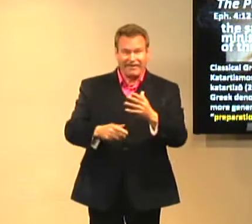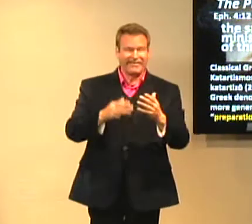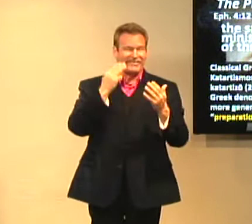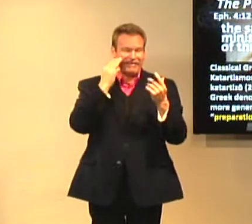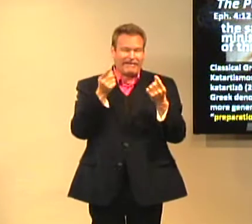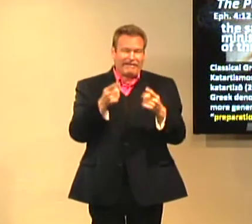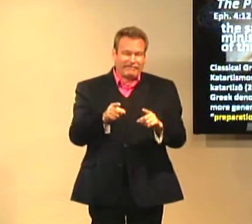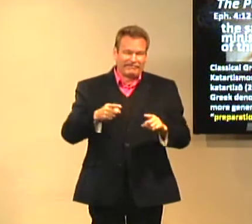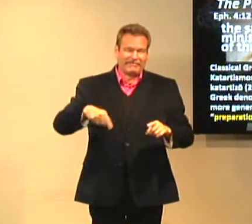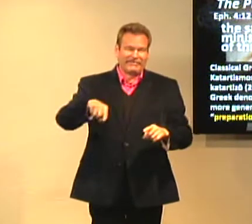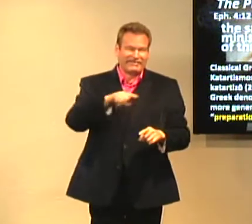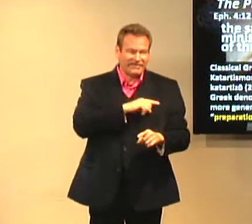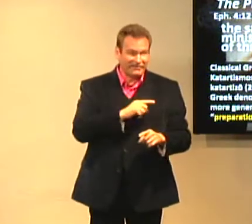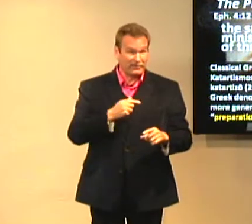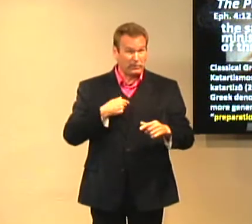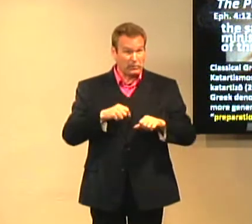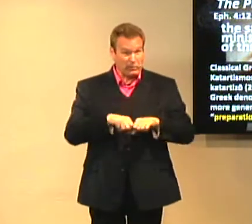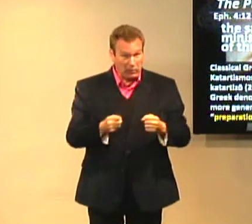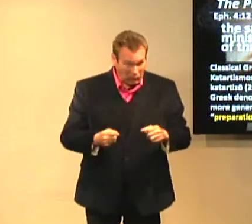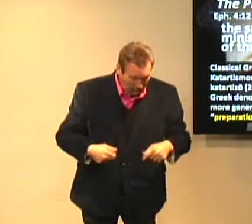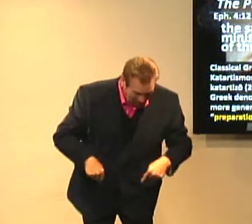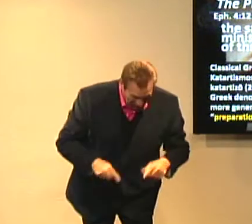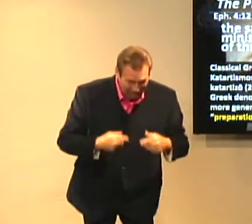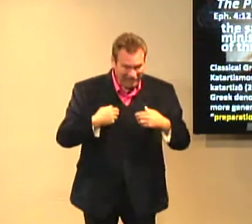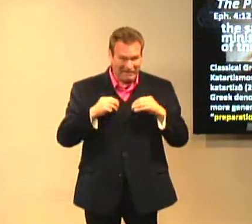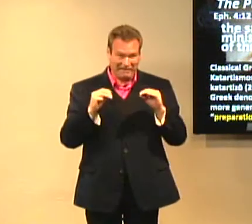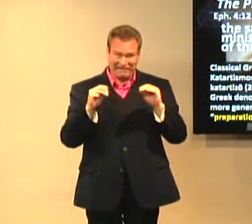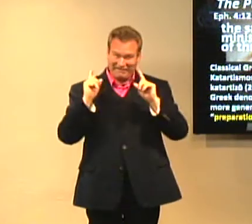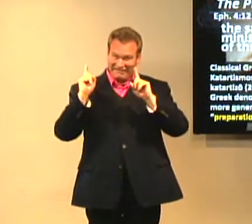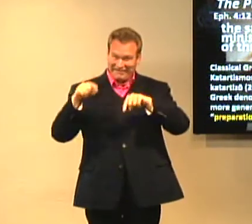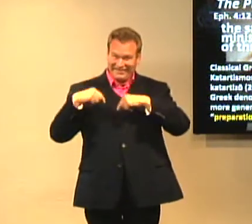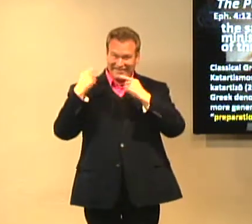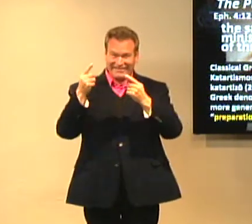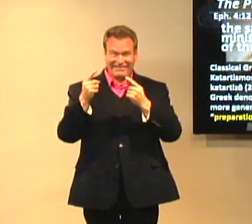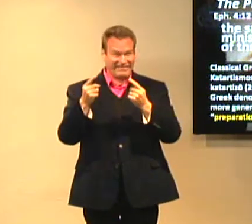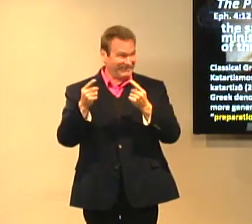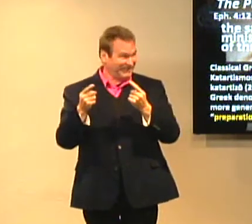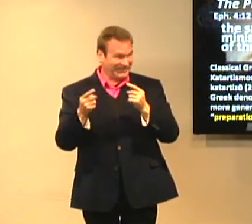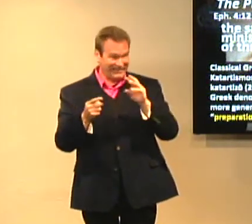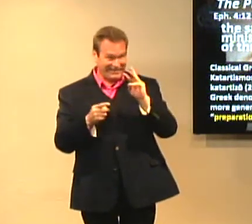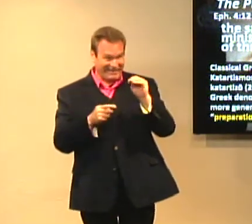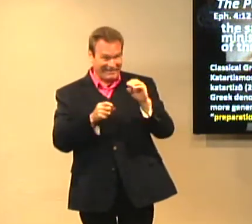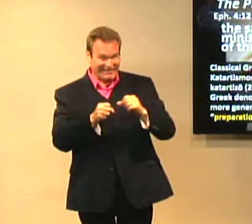Maybe you yourself have experienced injuring yourself and breaking a part of your body.